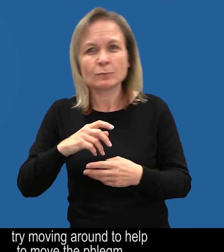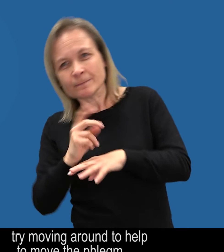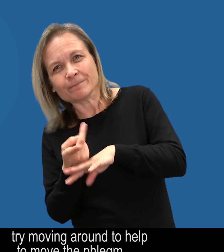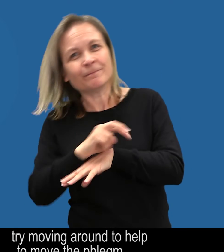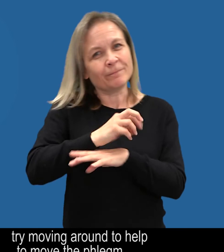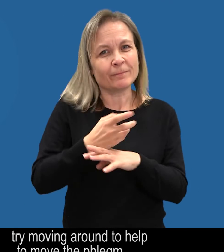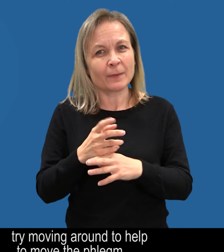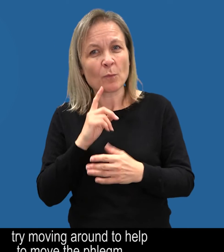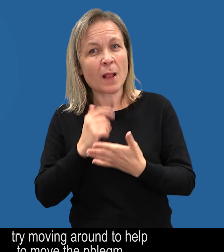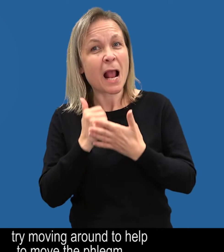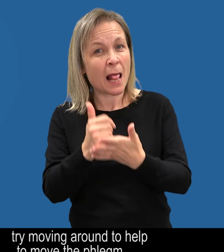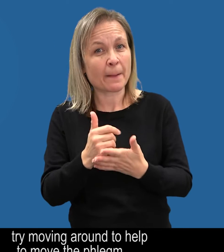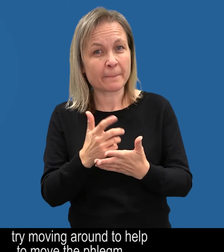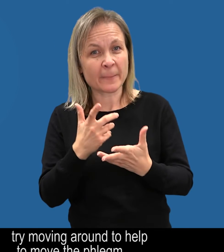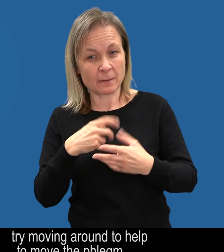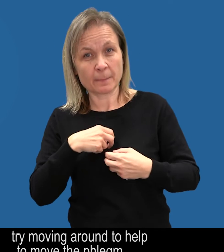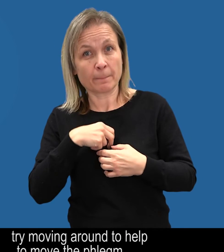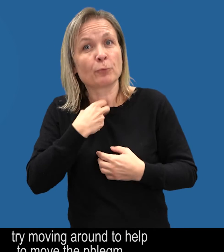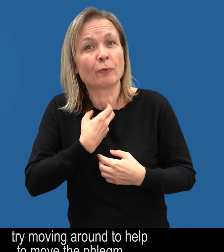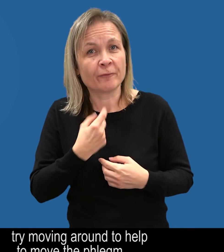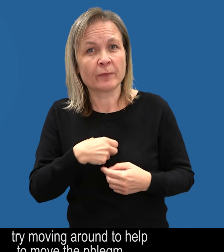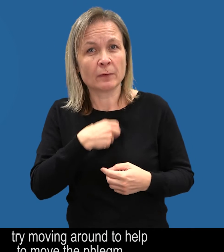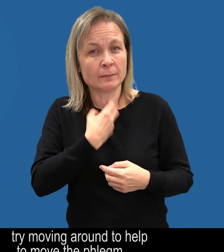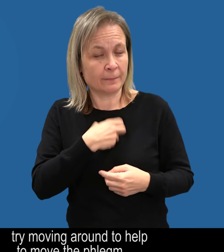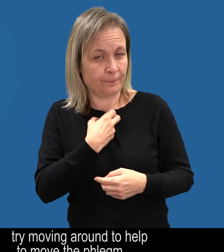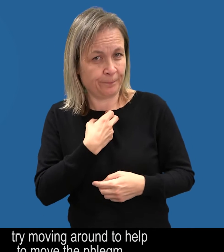Try moving around to help move the phlegm.